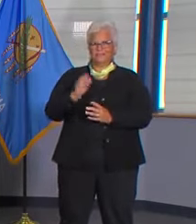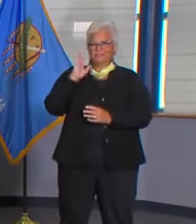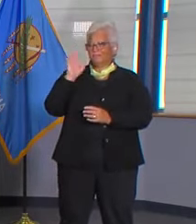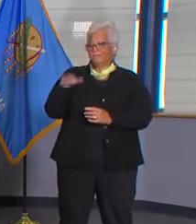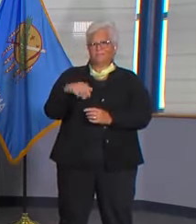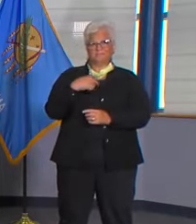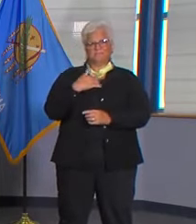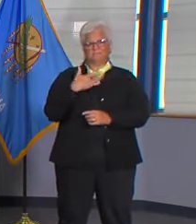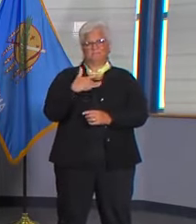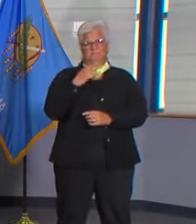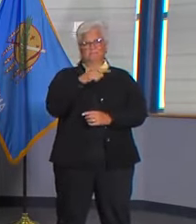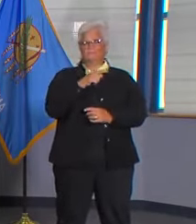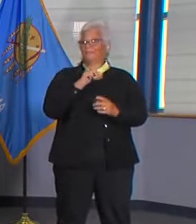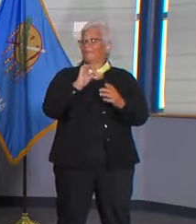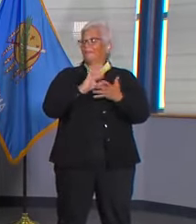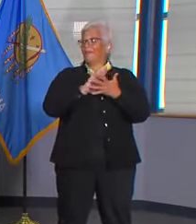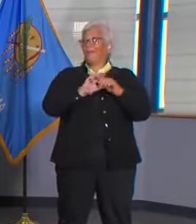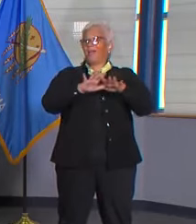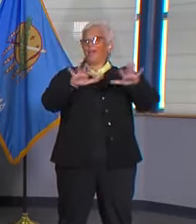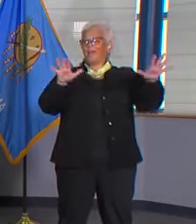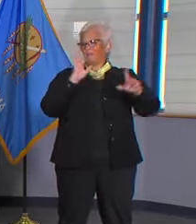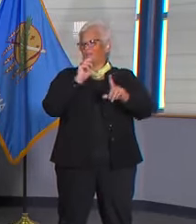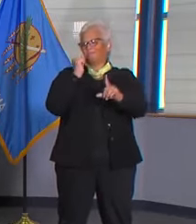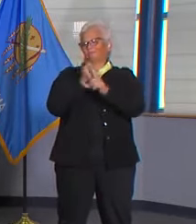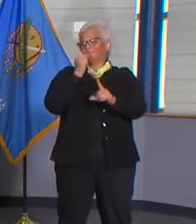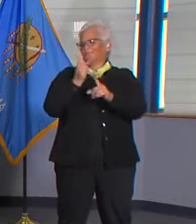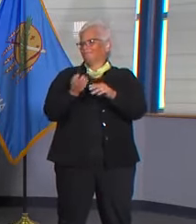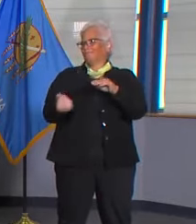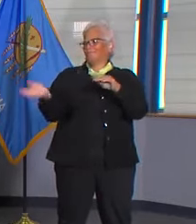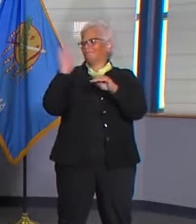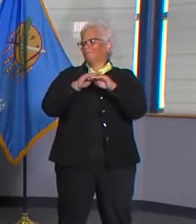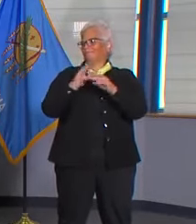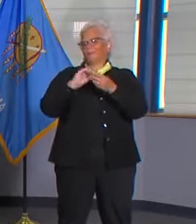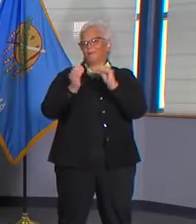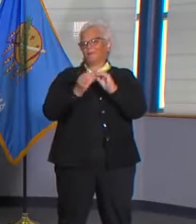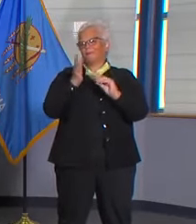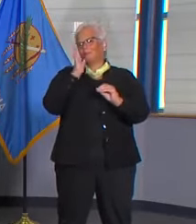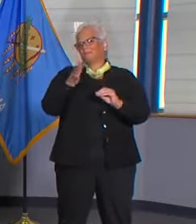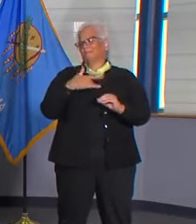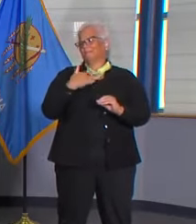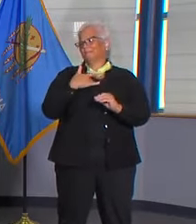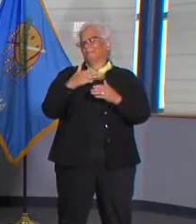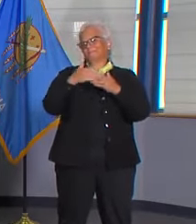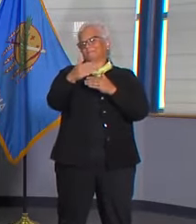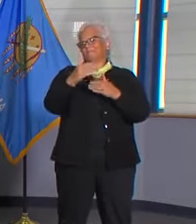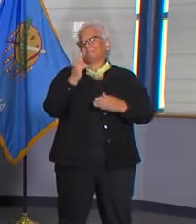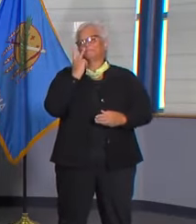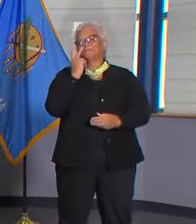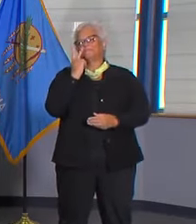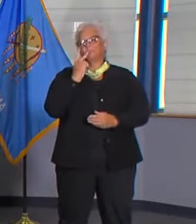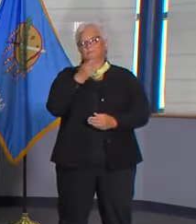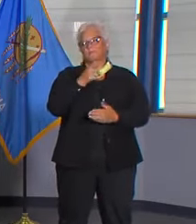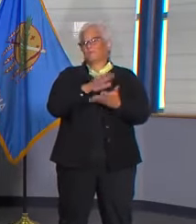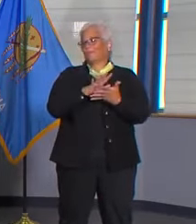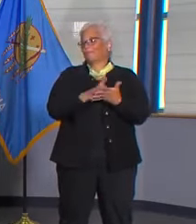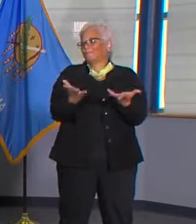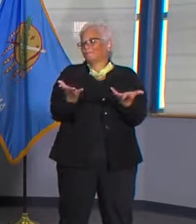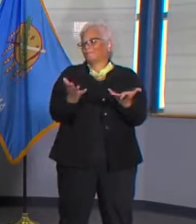good system set up at the city of Tulsa for interfacing with the Tulsa Health Department. I would say that the